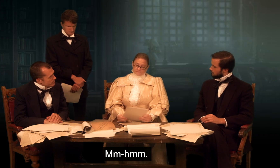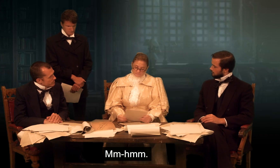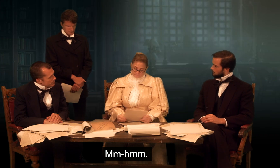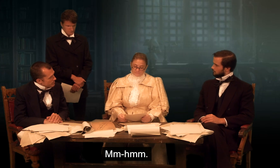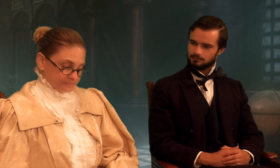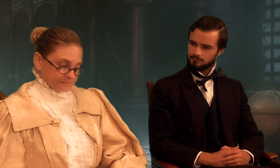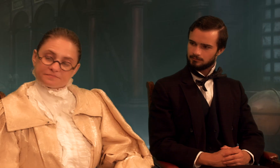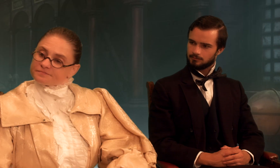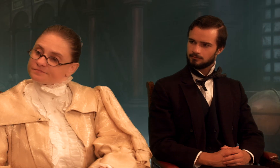Mm-hmm.